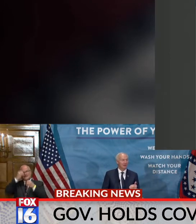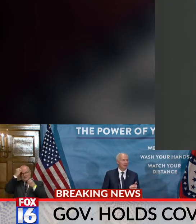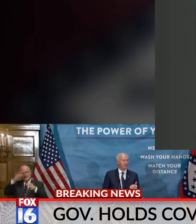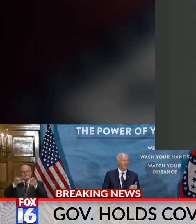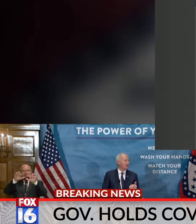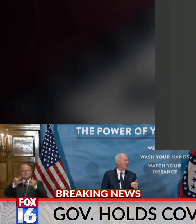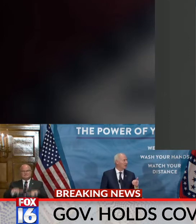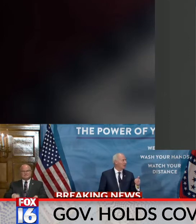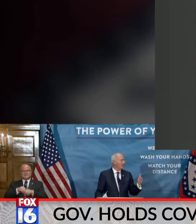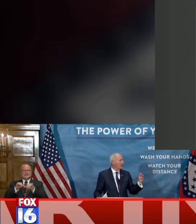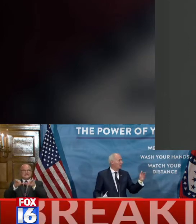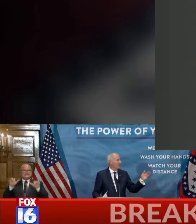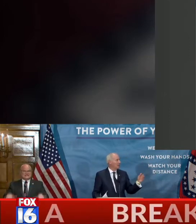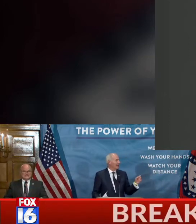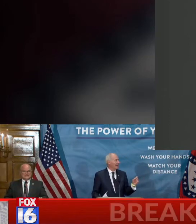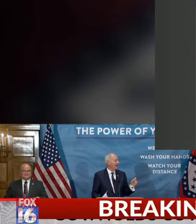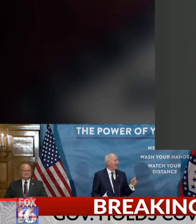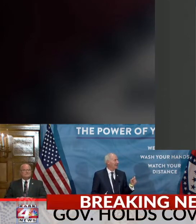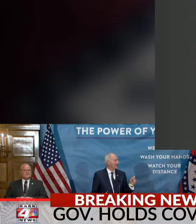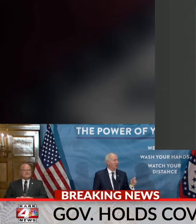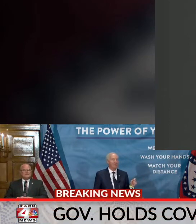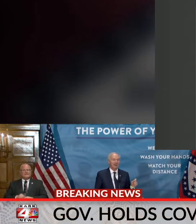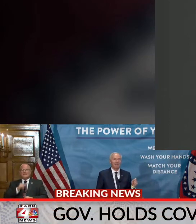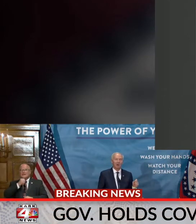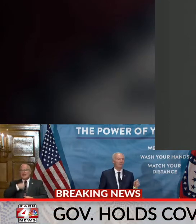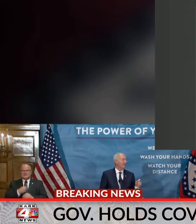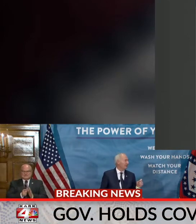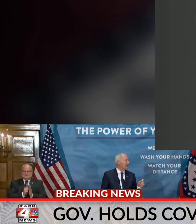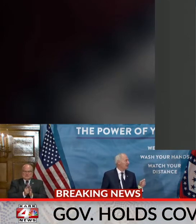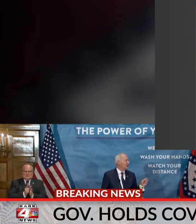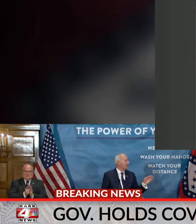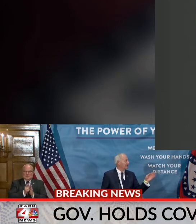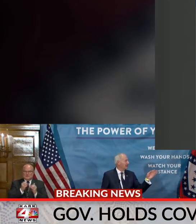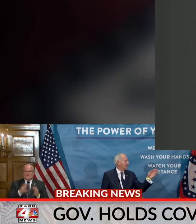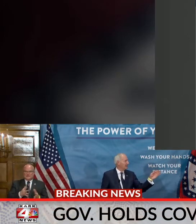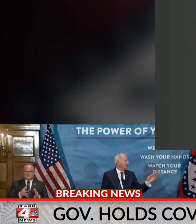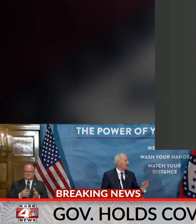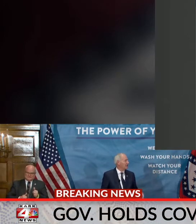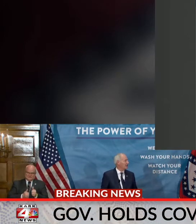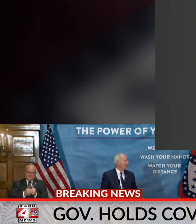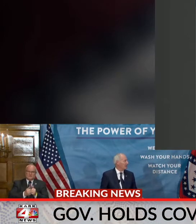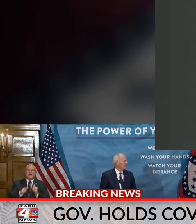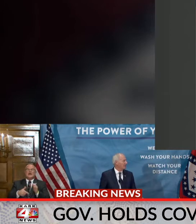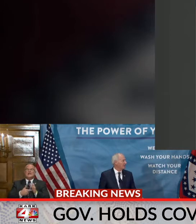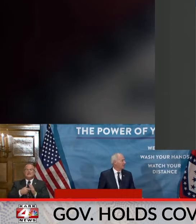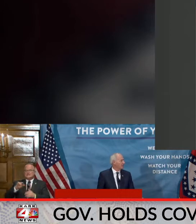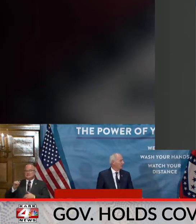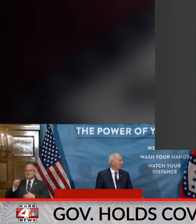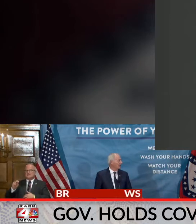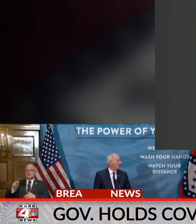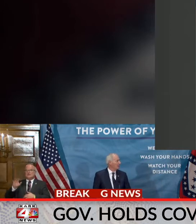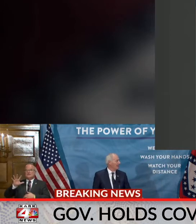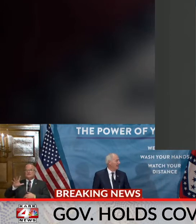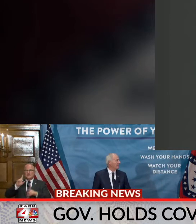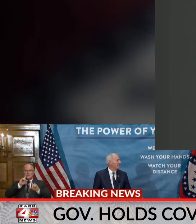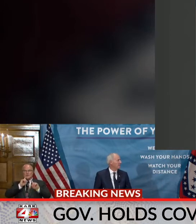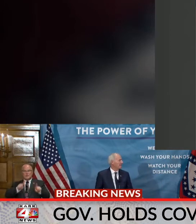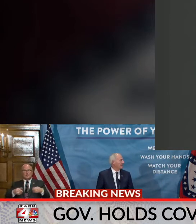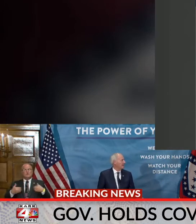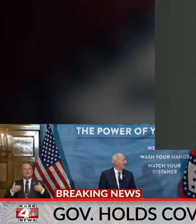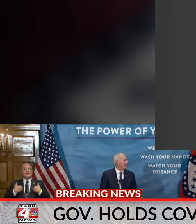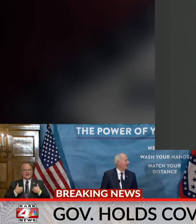into our system. And so we don't have moment-by-moment information, but this is the January 5th report that we